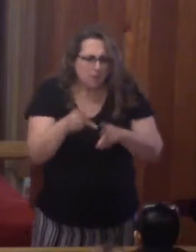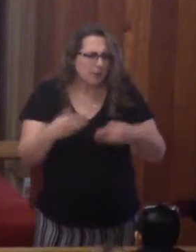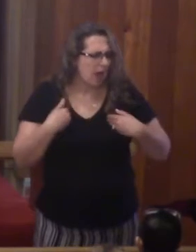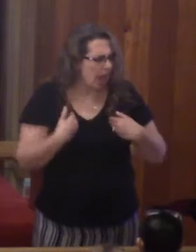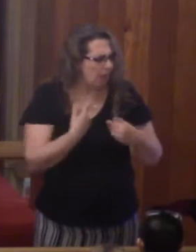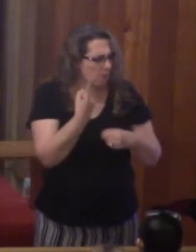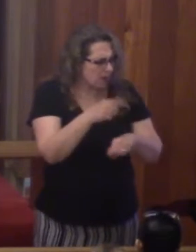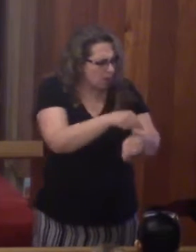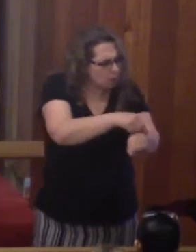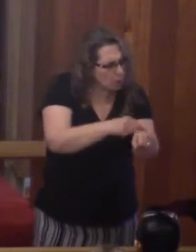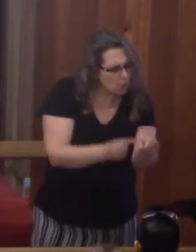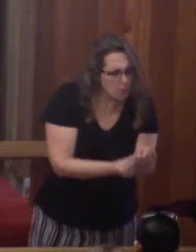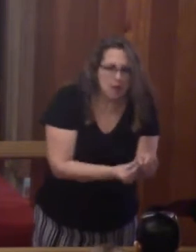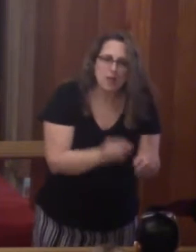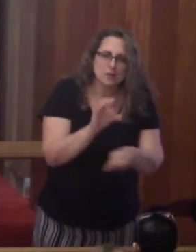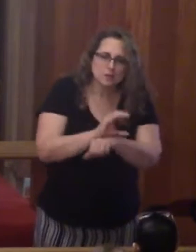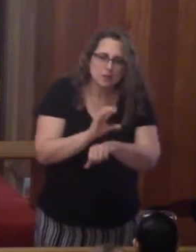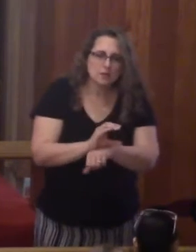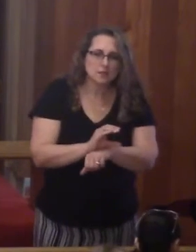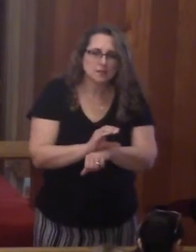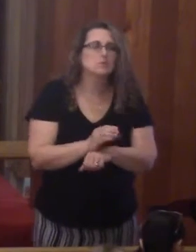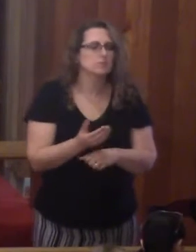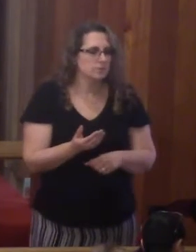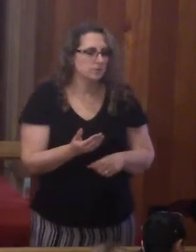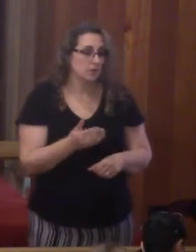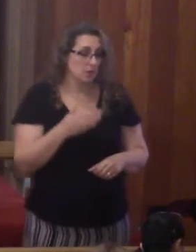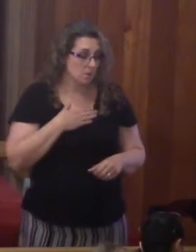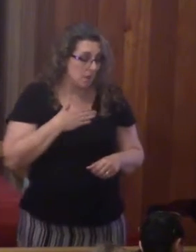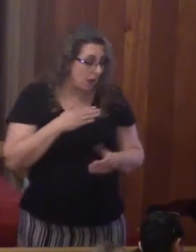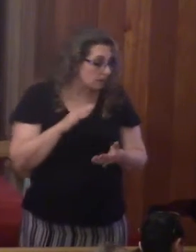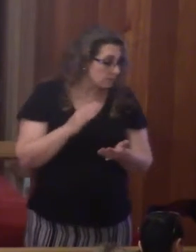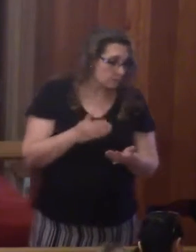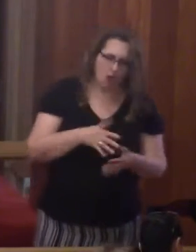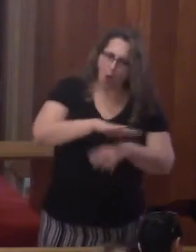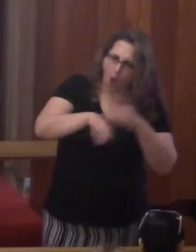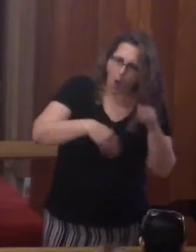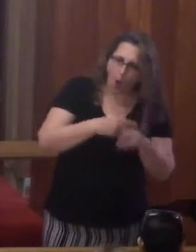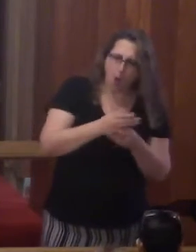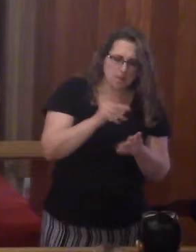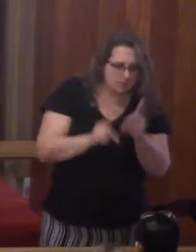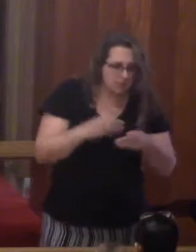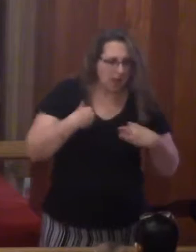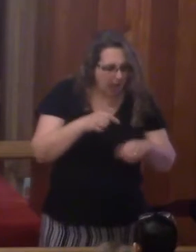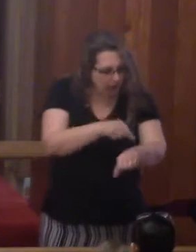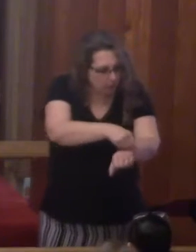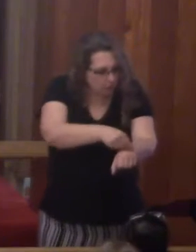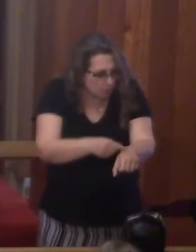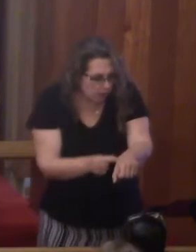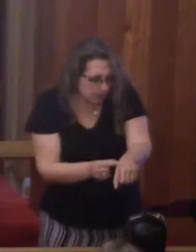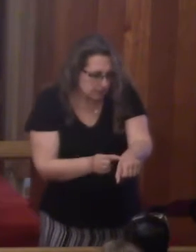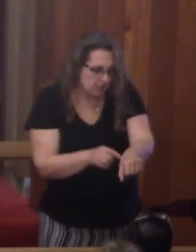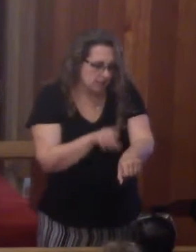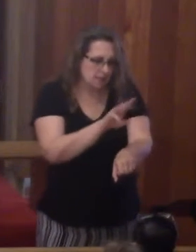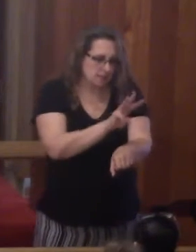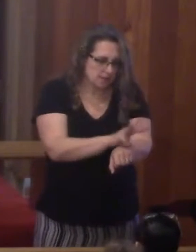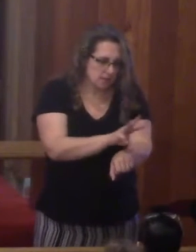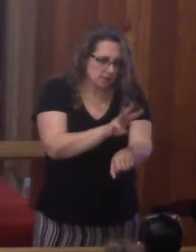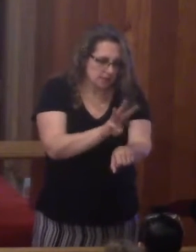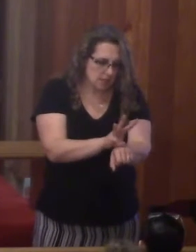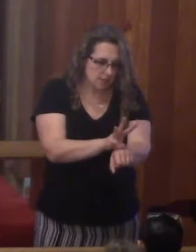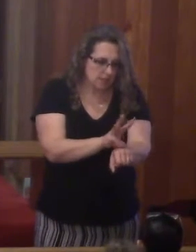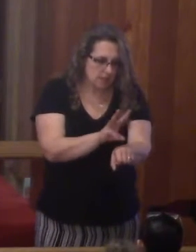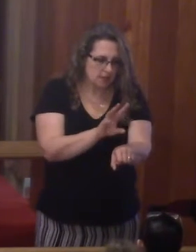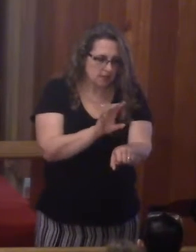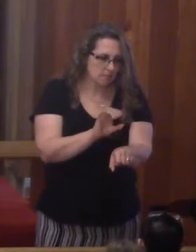them at my church, and I was homeschooled at that point, so everybody at my school was wearing it, you know. I wasn't the outcast, I was the cool